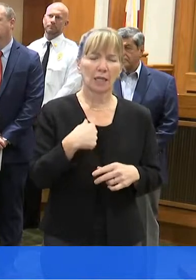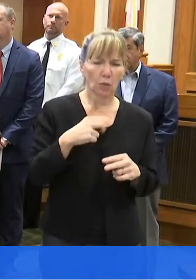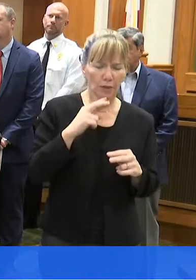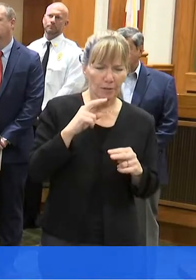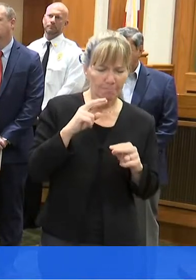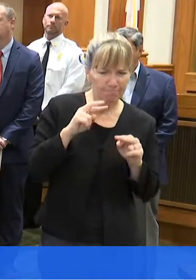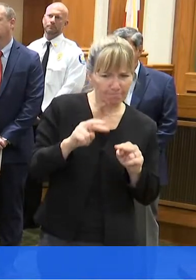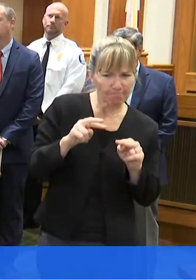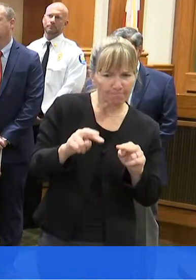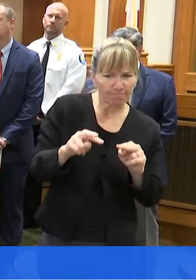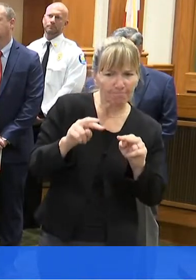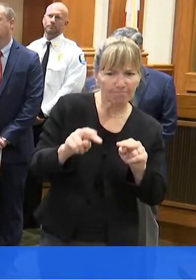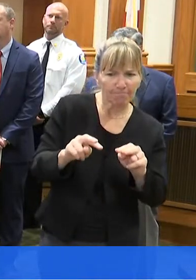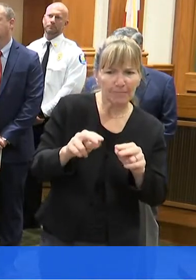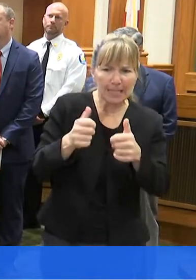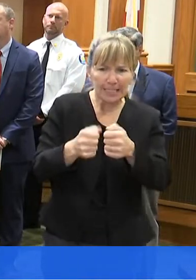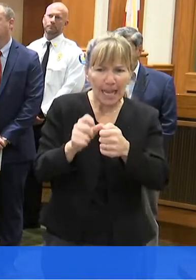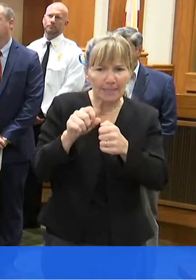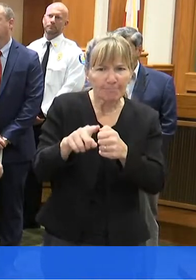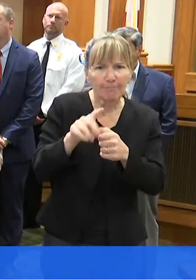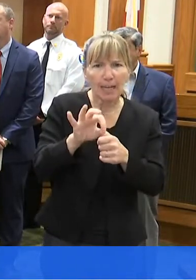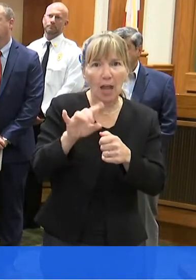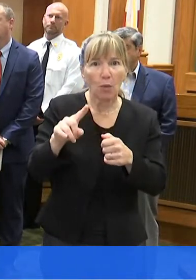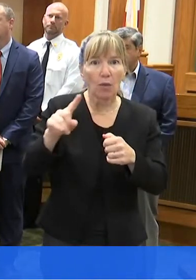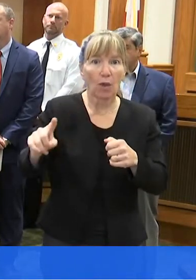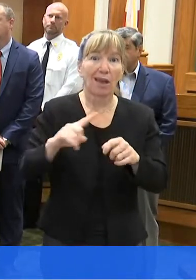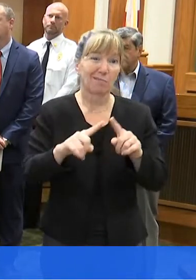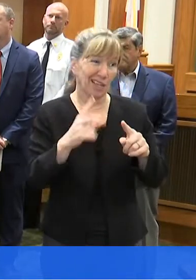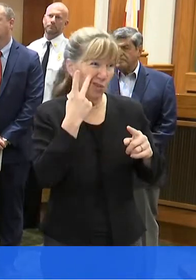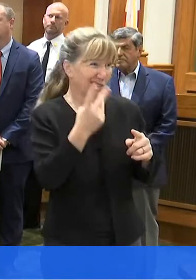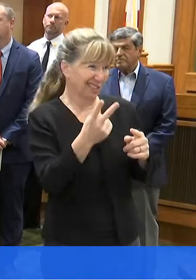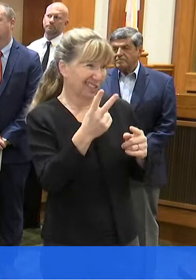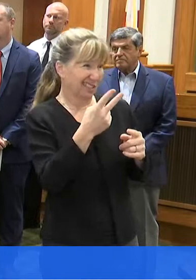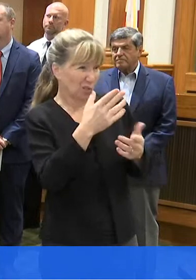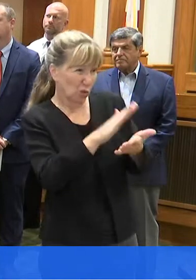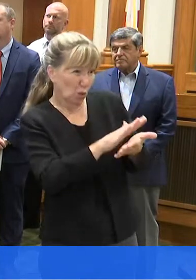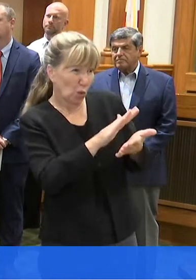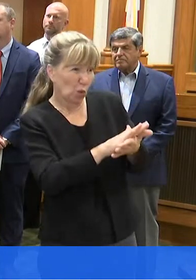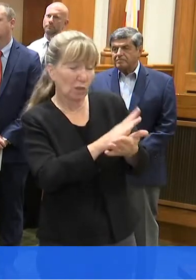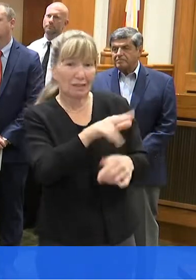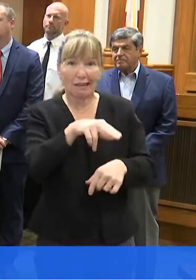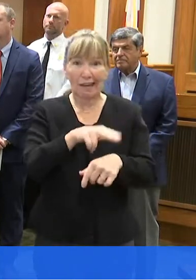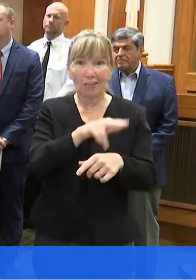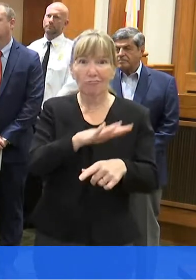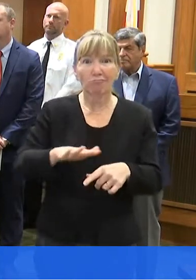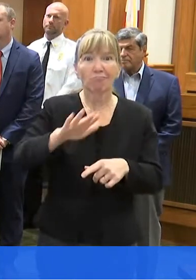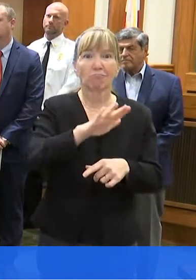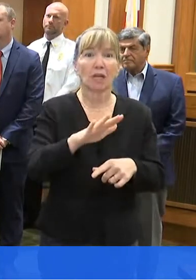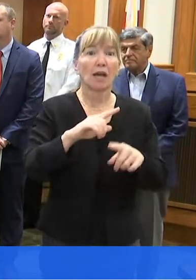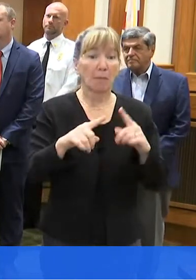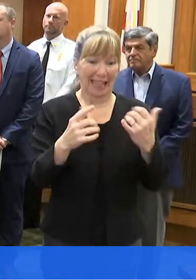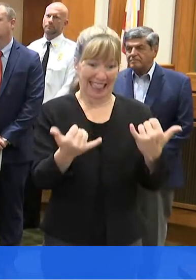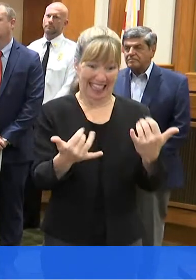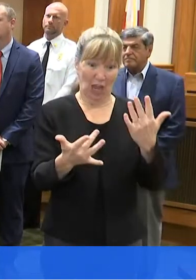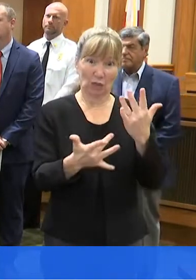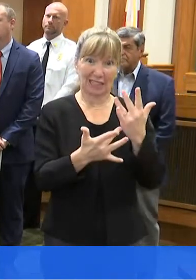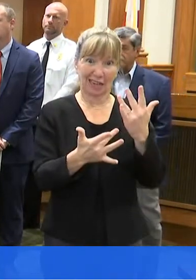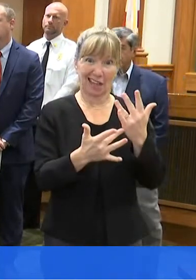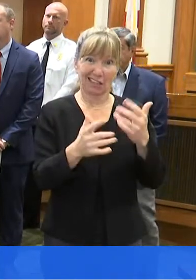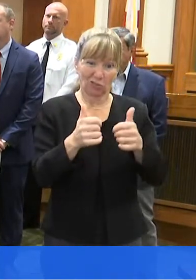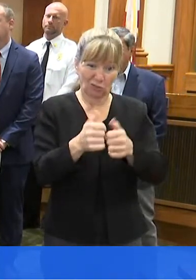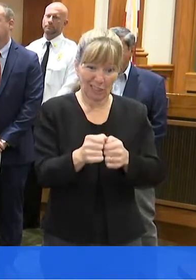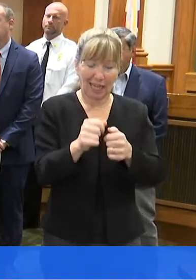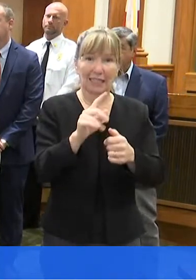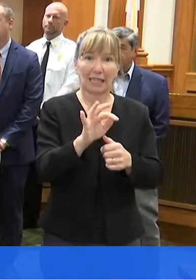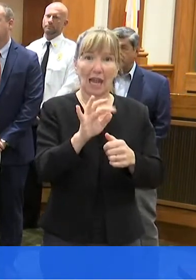this point at some point because we can't ignore what we are seeing in our schools and around the nation. Well, like the sheriff said earlier, it's a technology that will be used. And, you